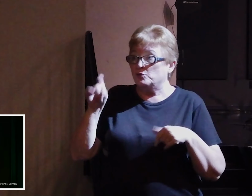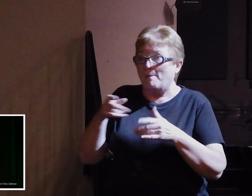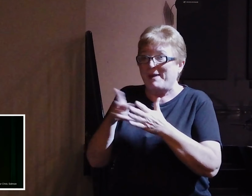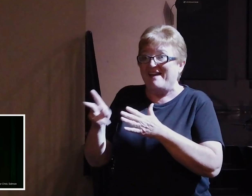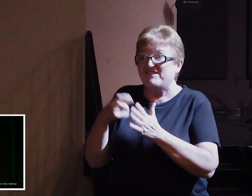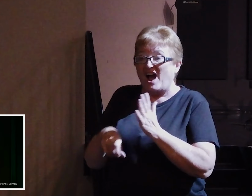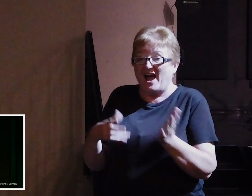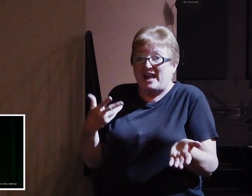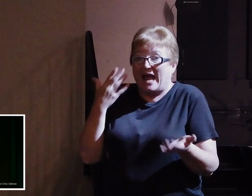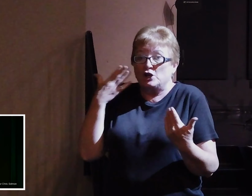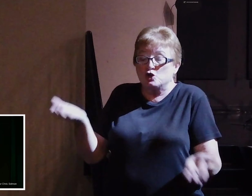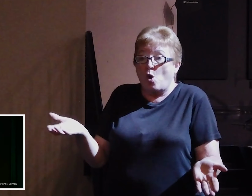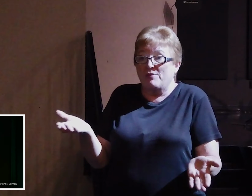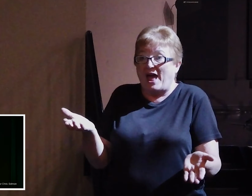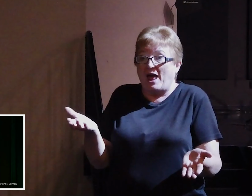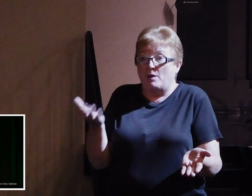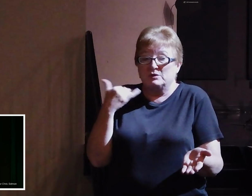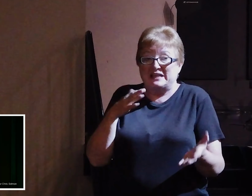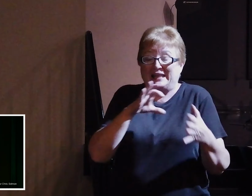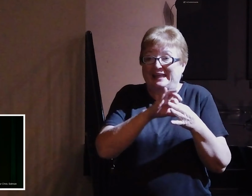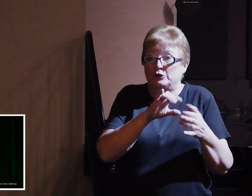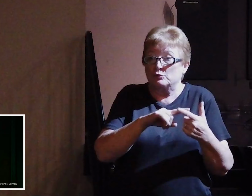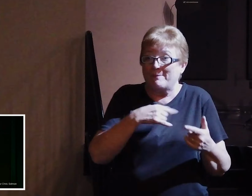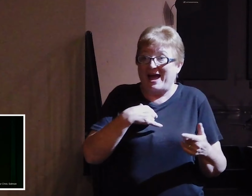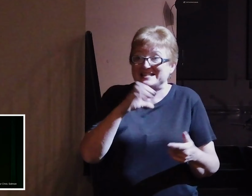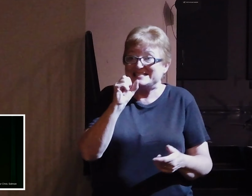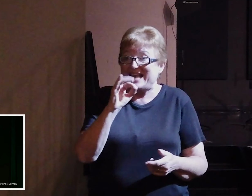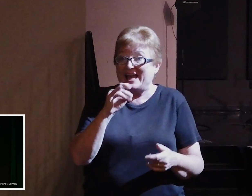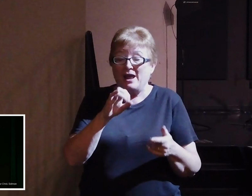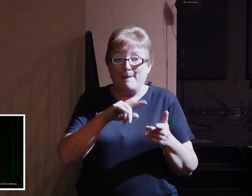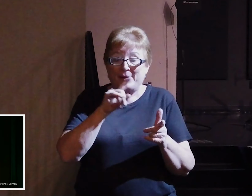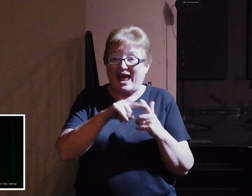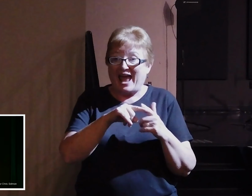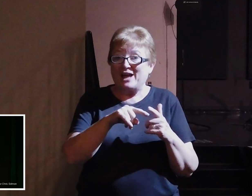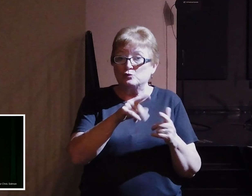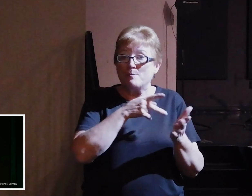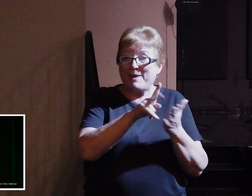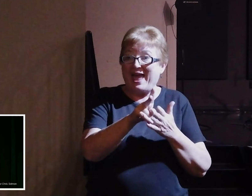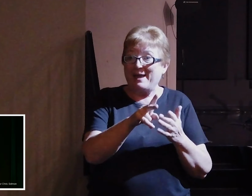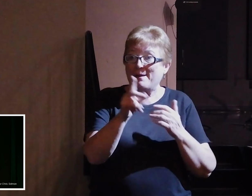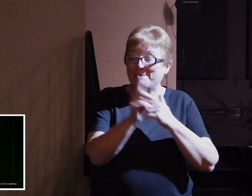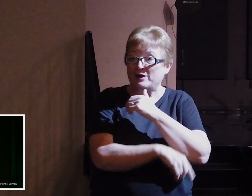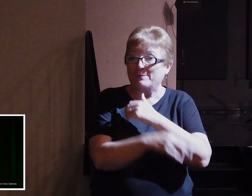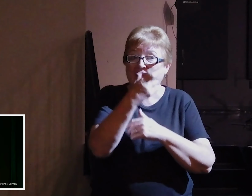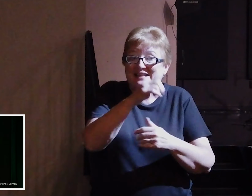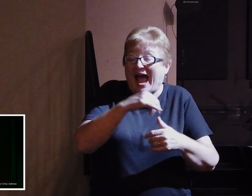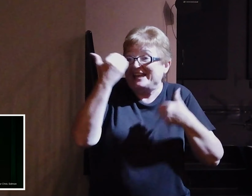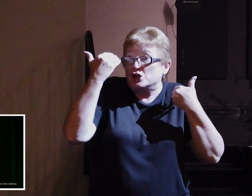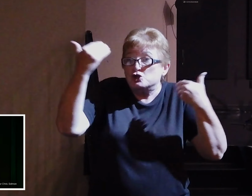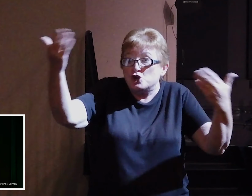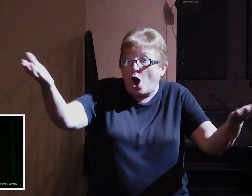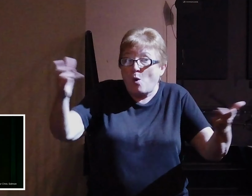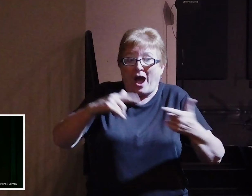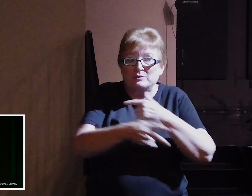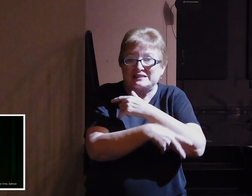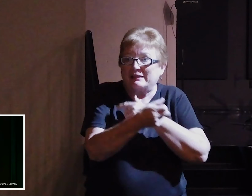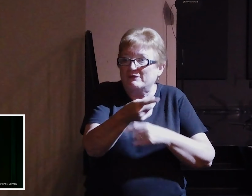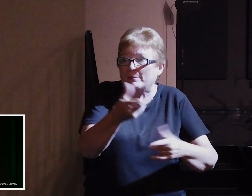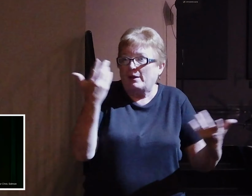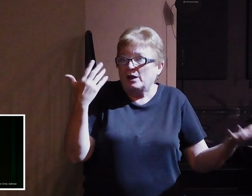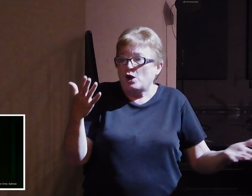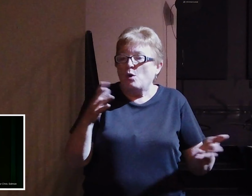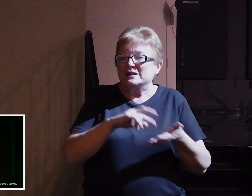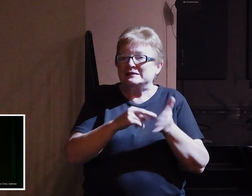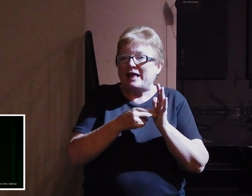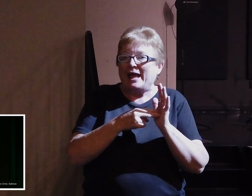It's like linked to your site and whatever else. But hey, it's theft. And we had to pay a penalty. That is not suffering. That's just me